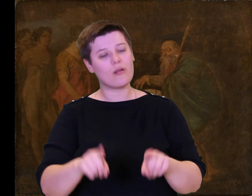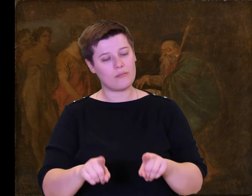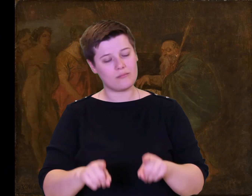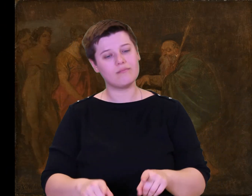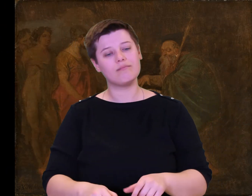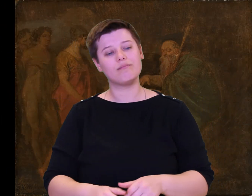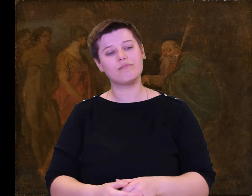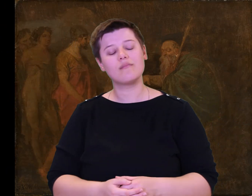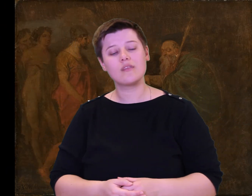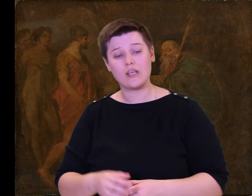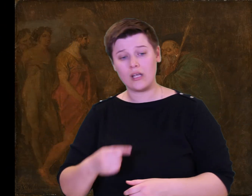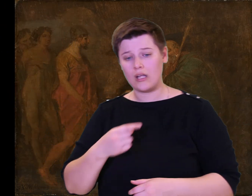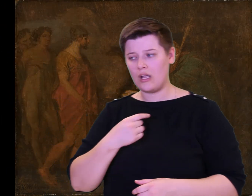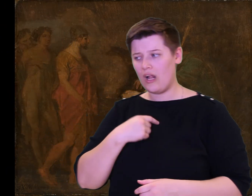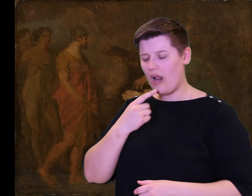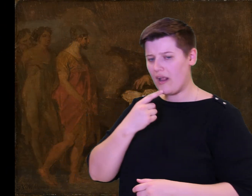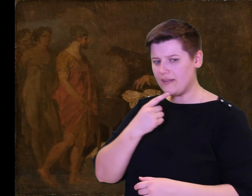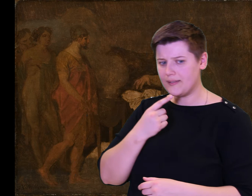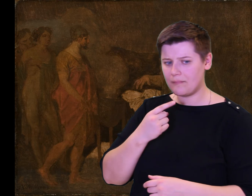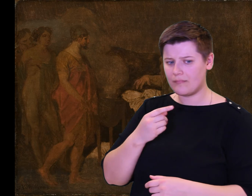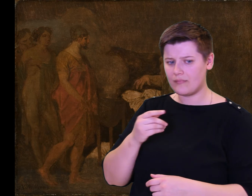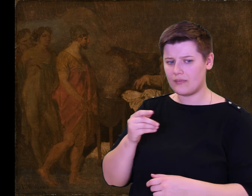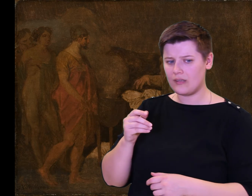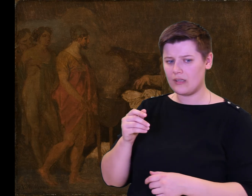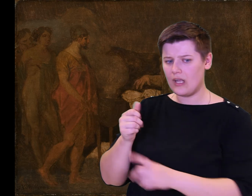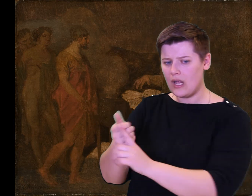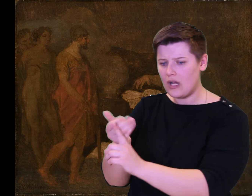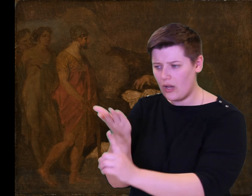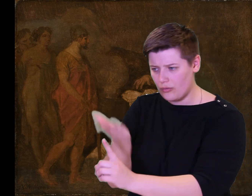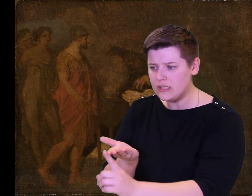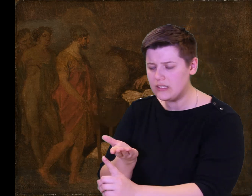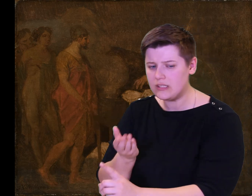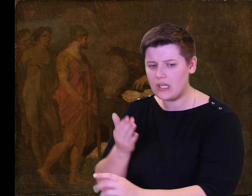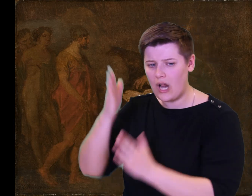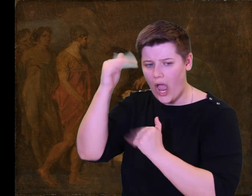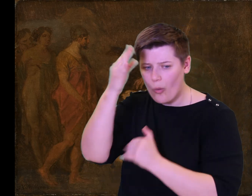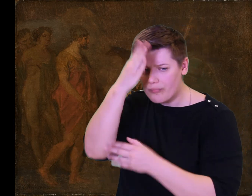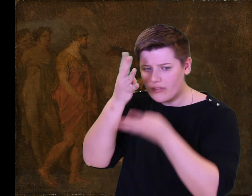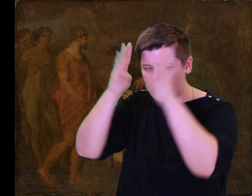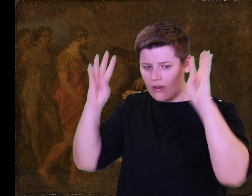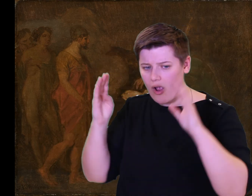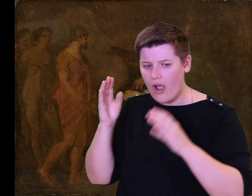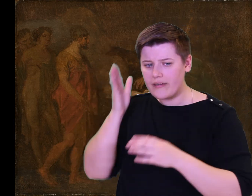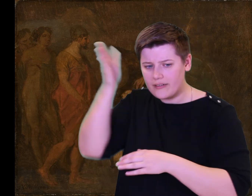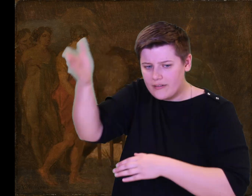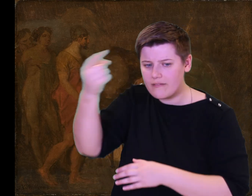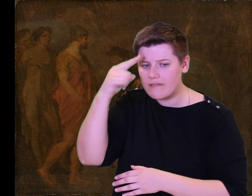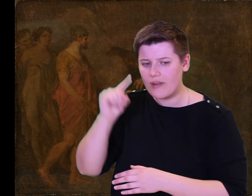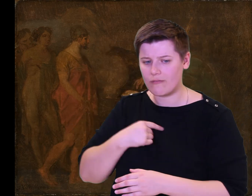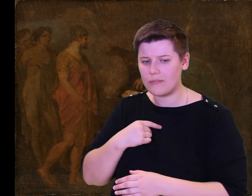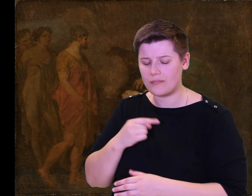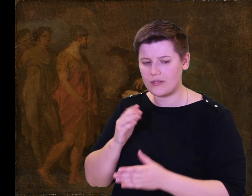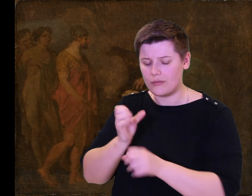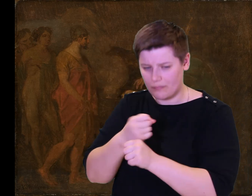But if you hurt those cows, I see disaster for your ship and for your men.